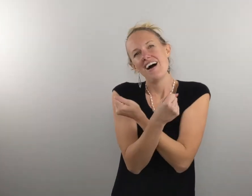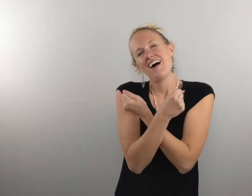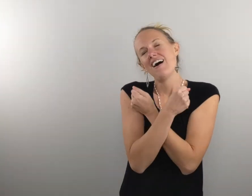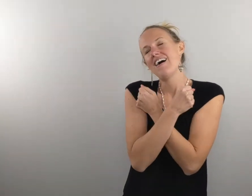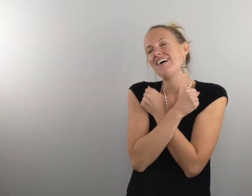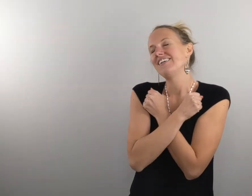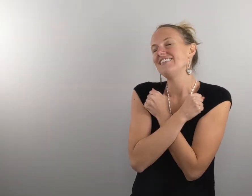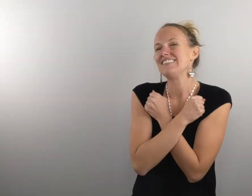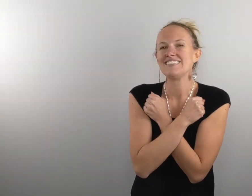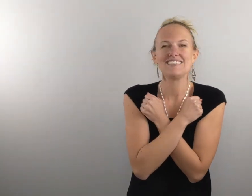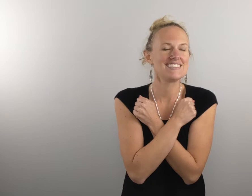love.